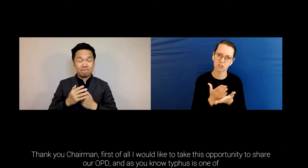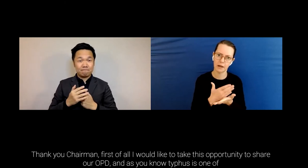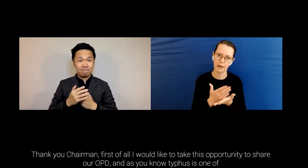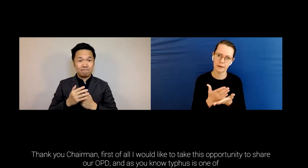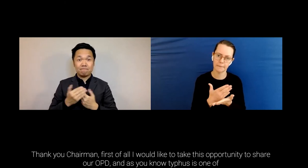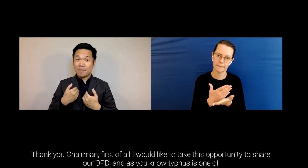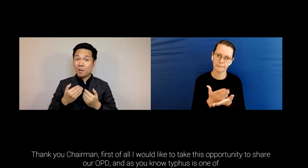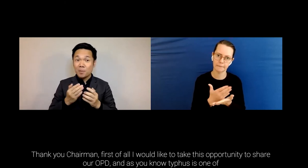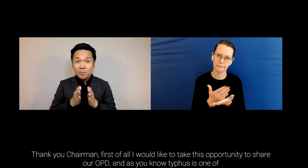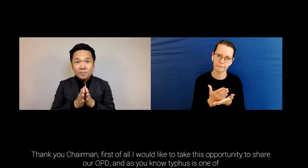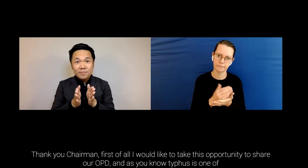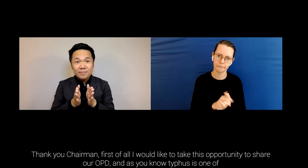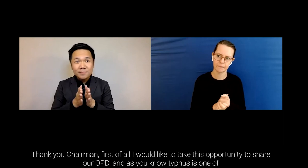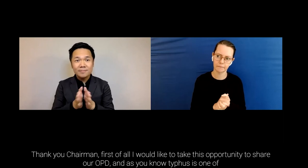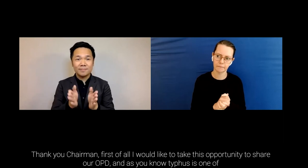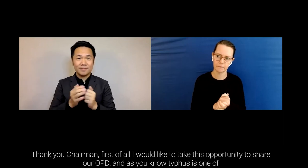work